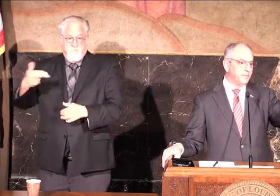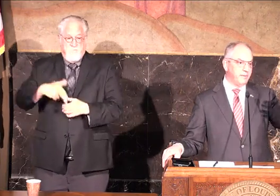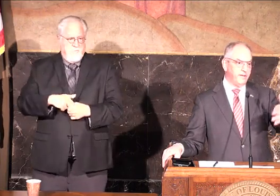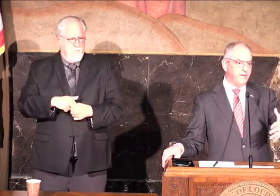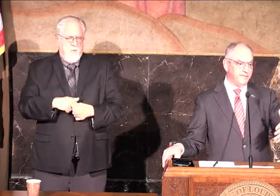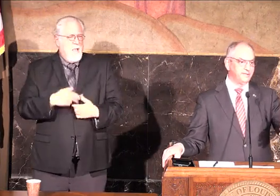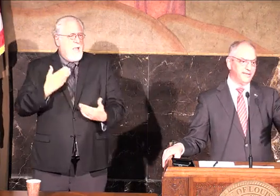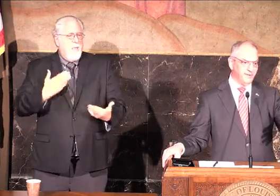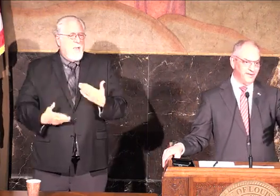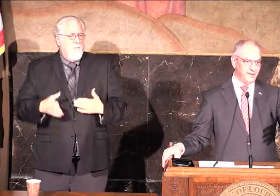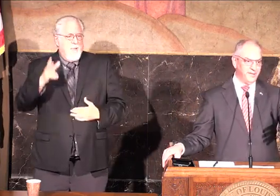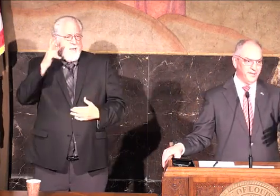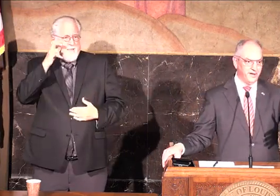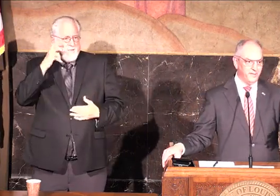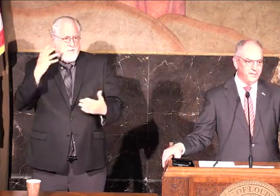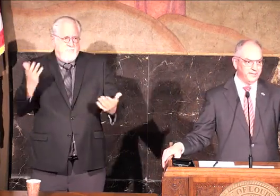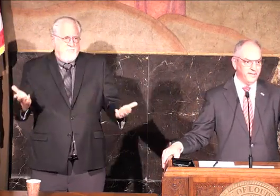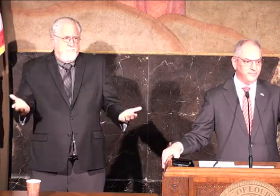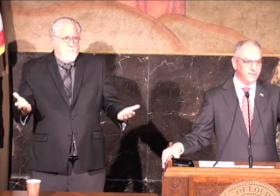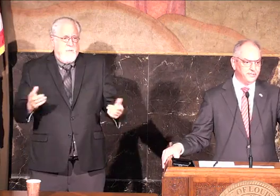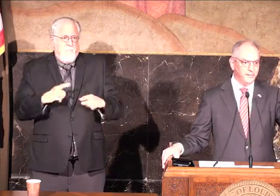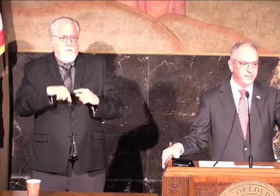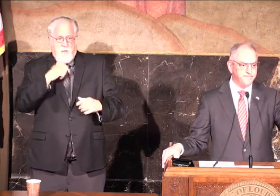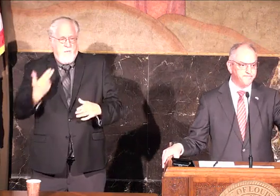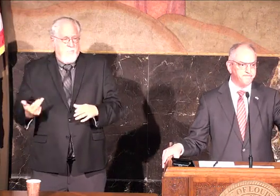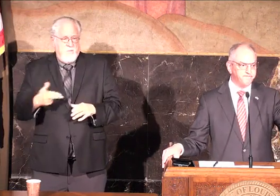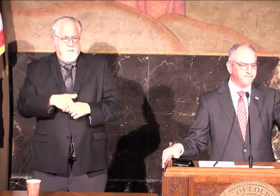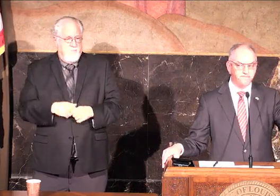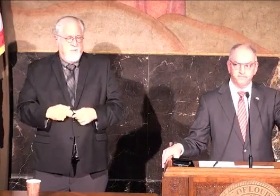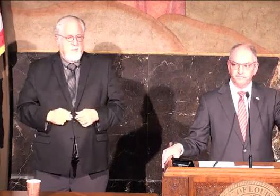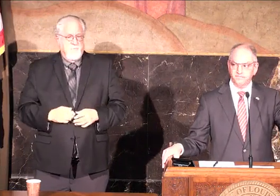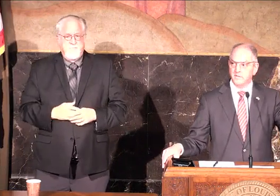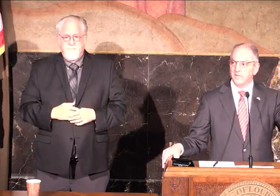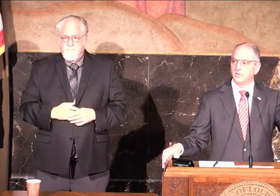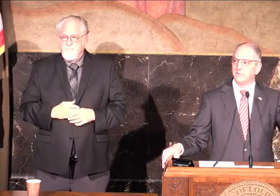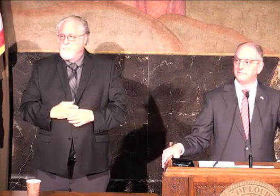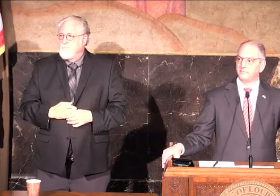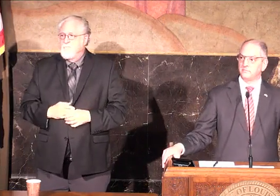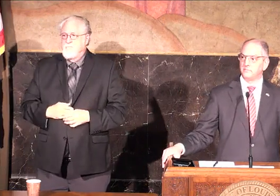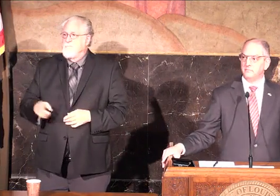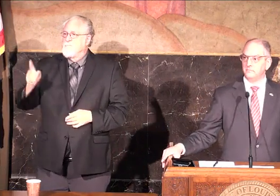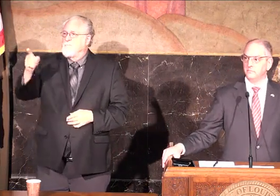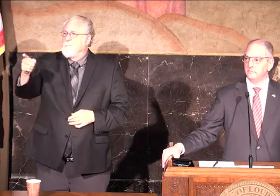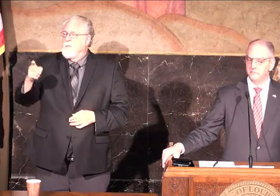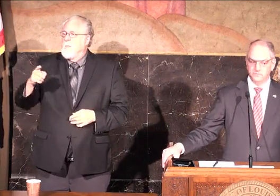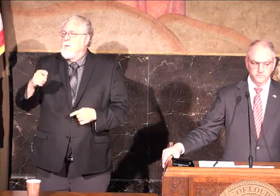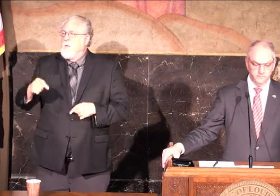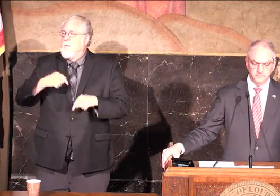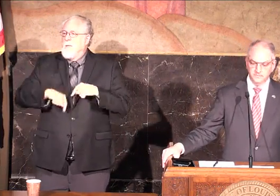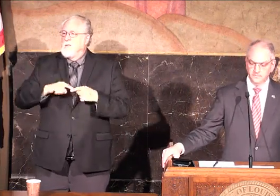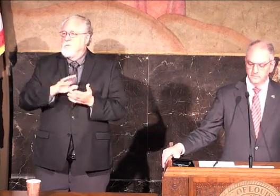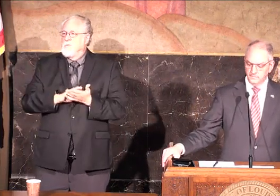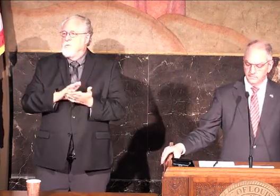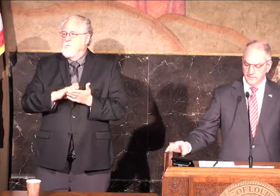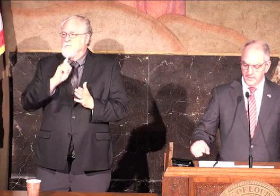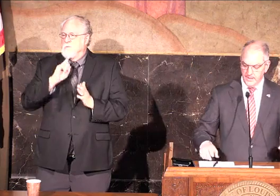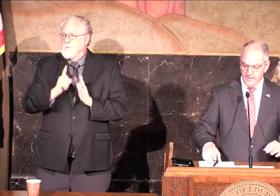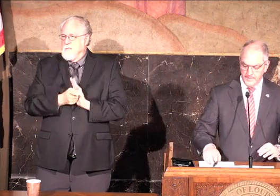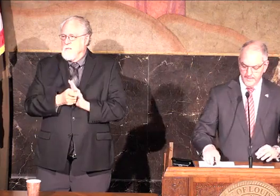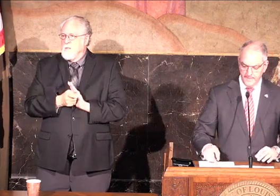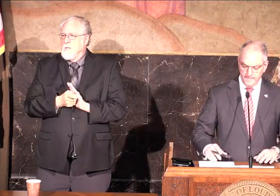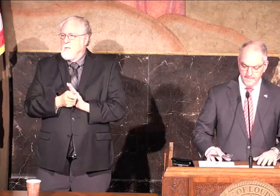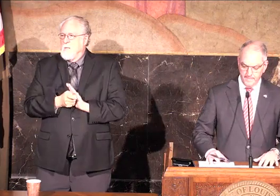knowledge. He may be listening on the other end of the call, but he's not participating. Yes, sir. Governor, I wanted to go back to schools for a second. I know you mentioned it when